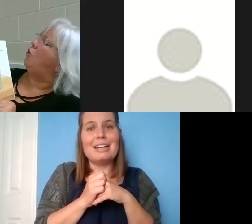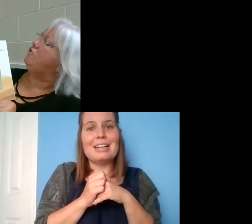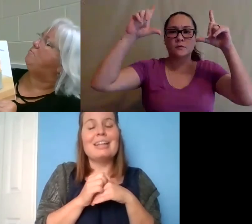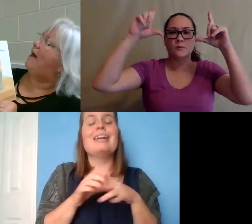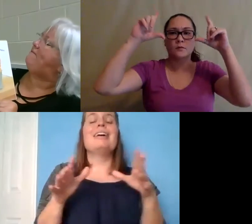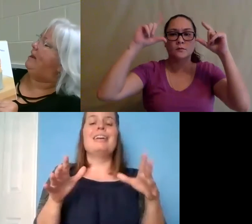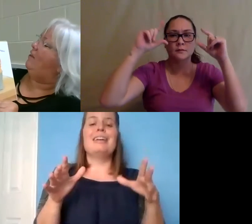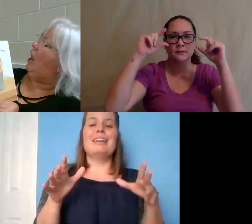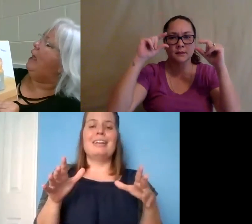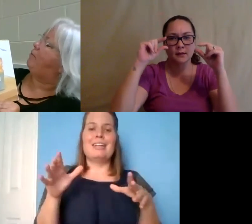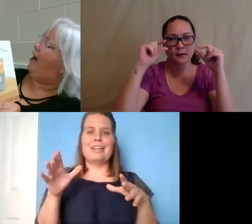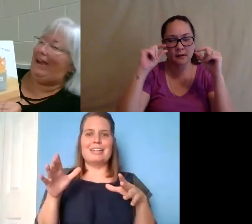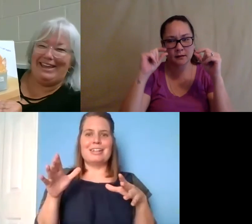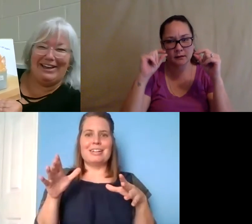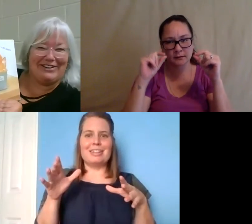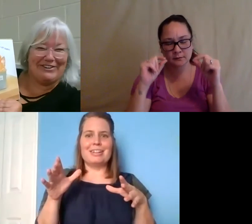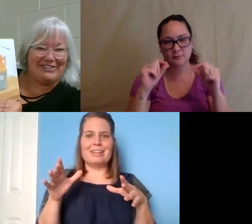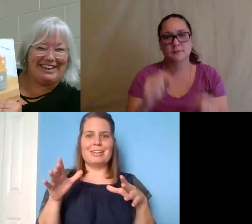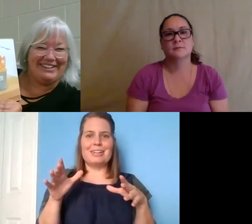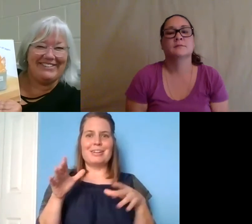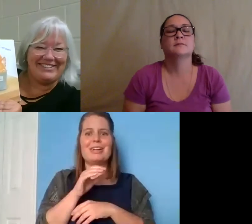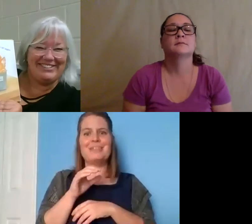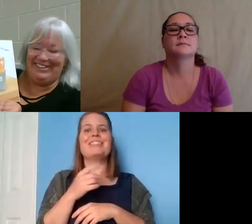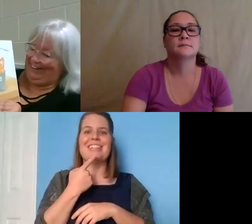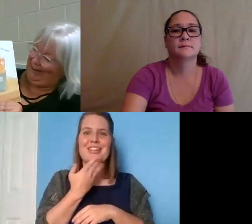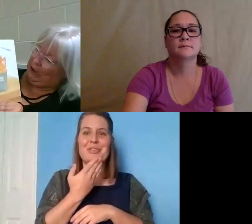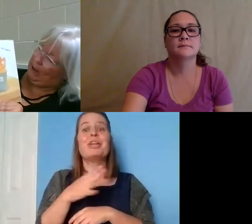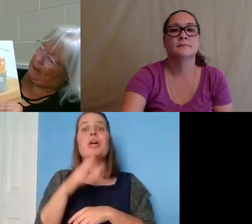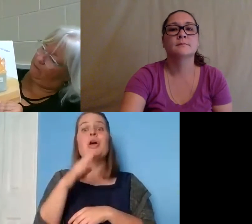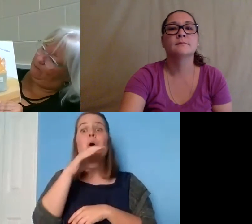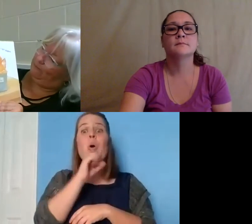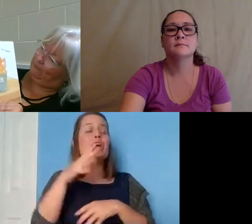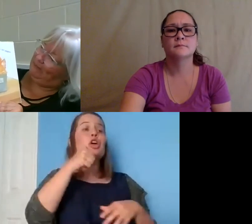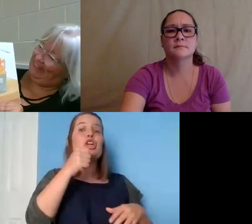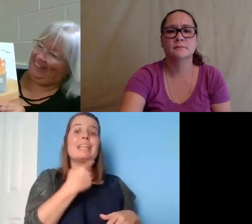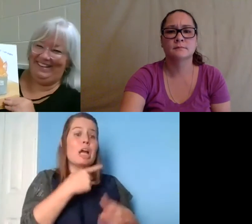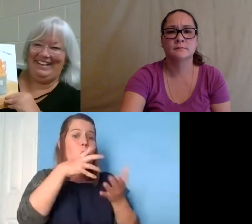There's an orange muffin in the library, a girl giggled.